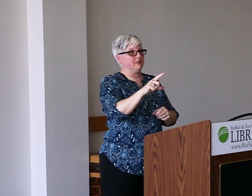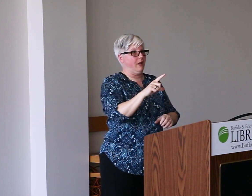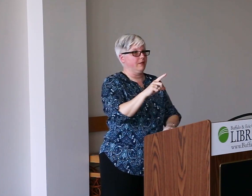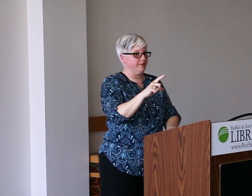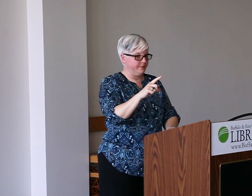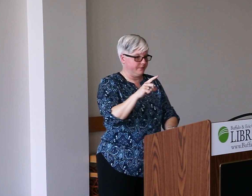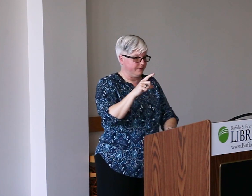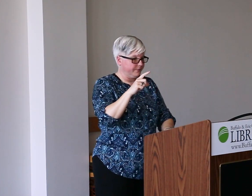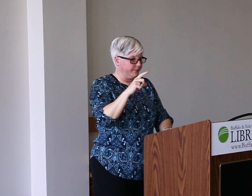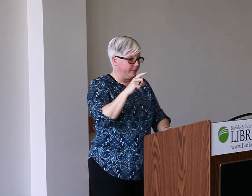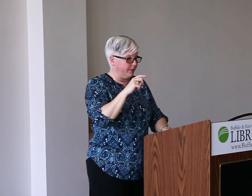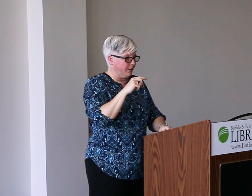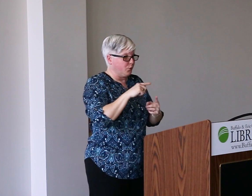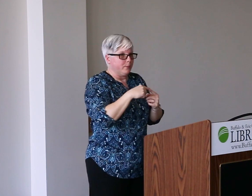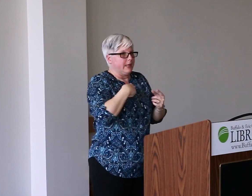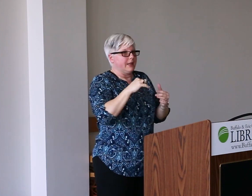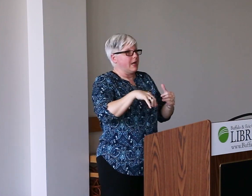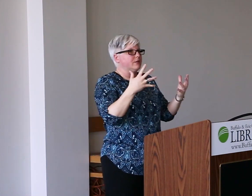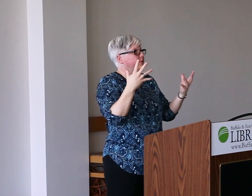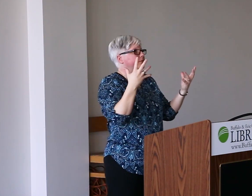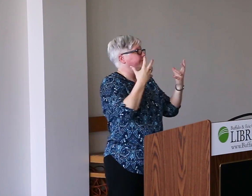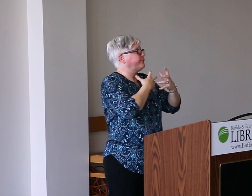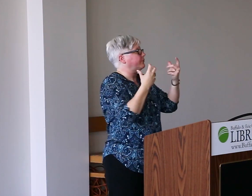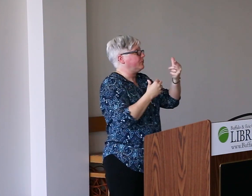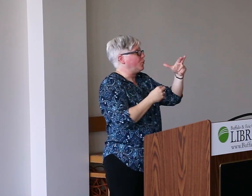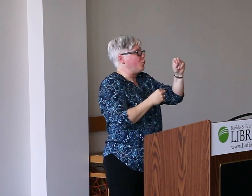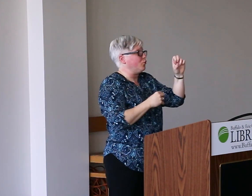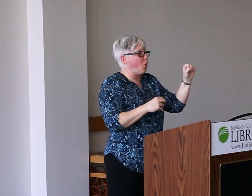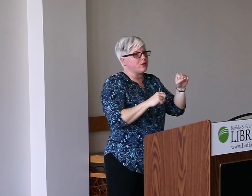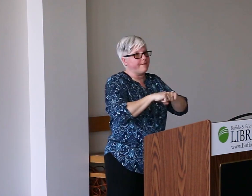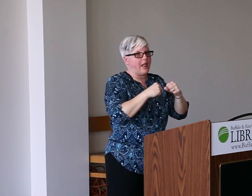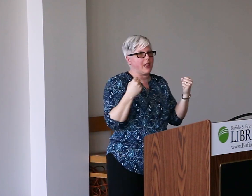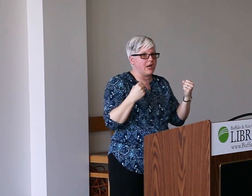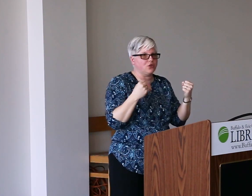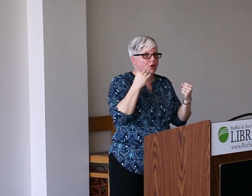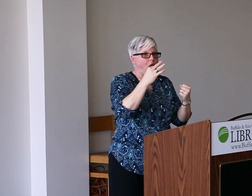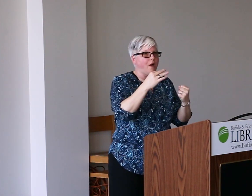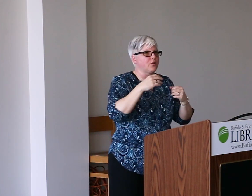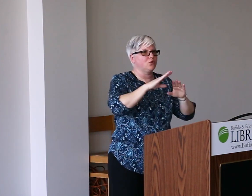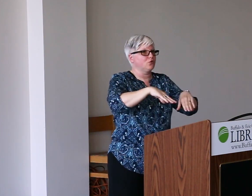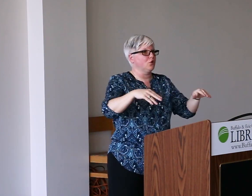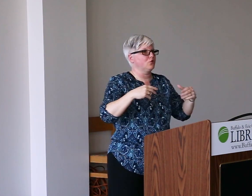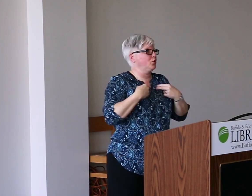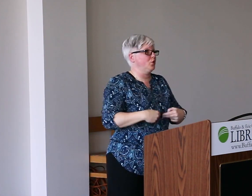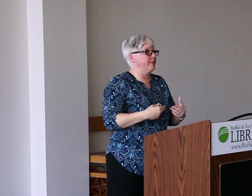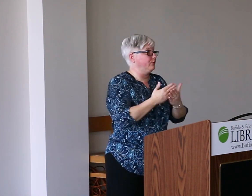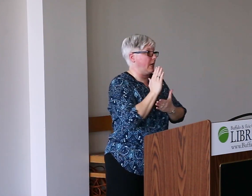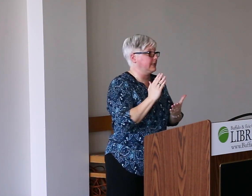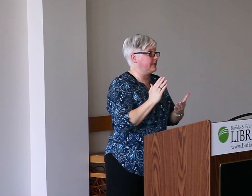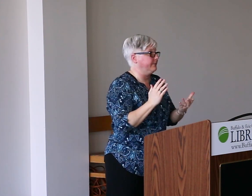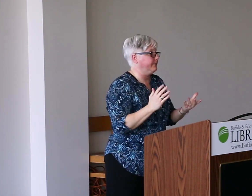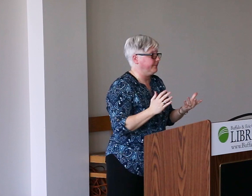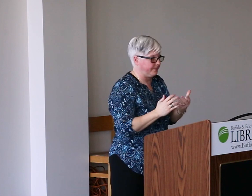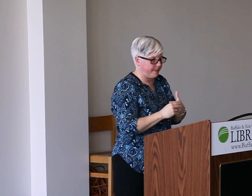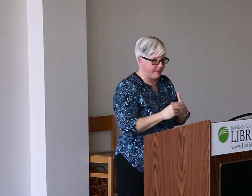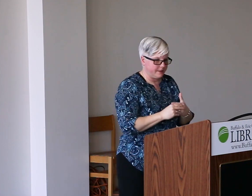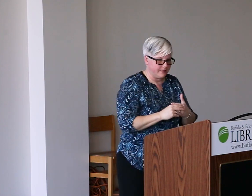education through ASL. To me, that's just a gross violation of children and human